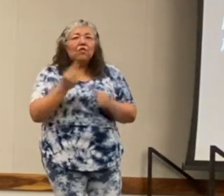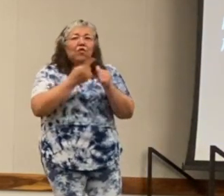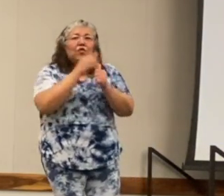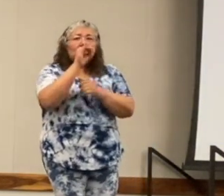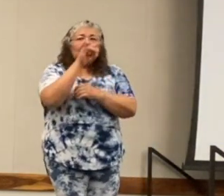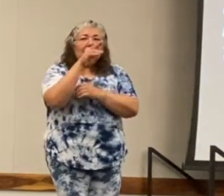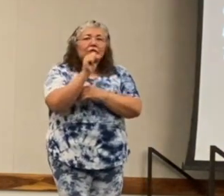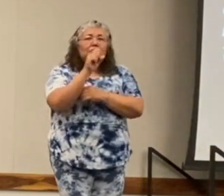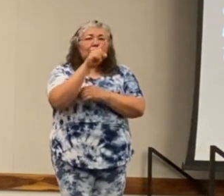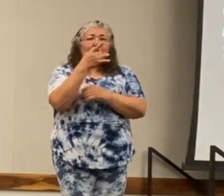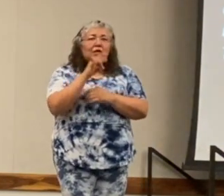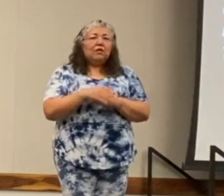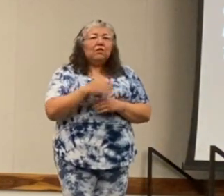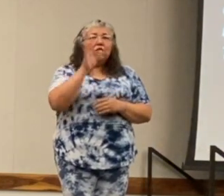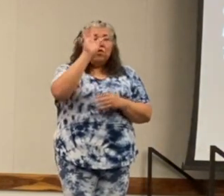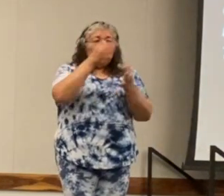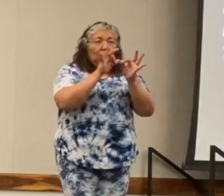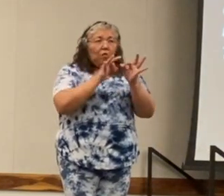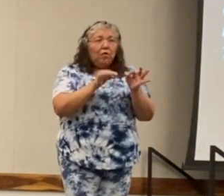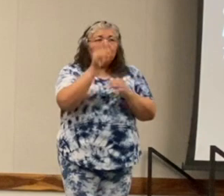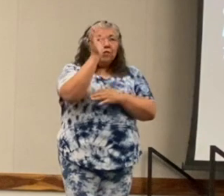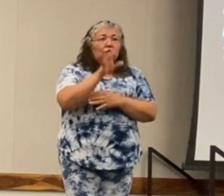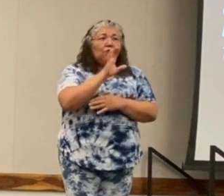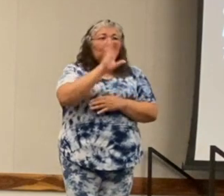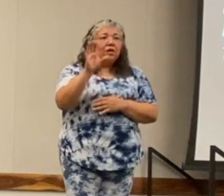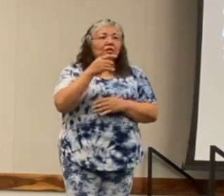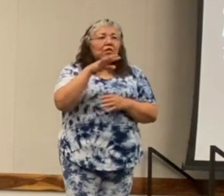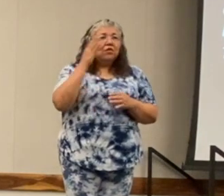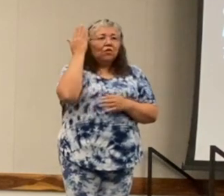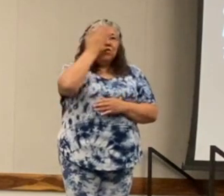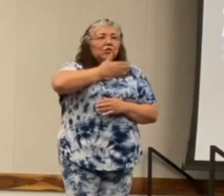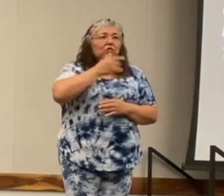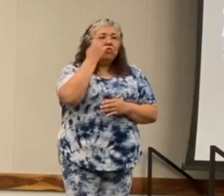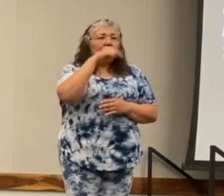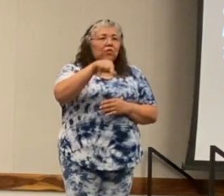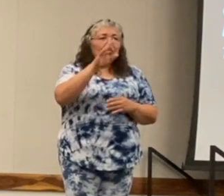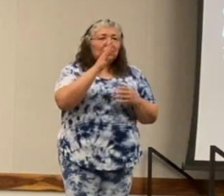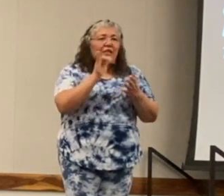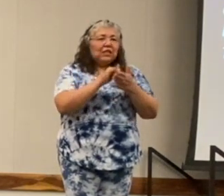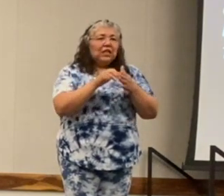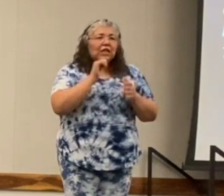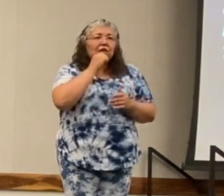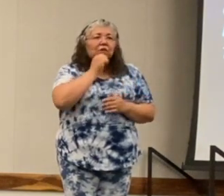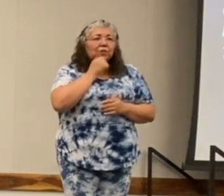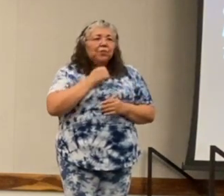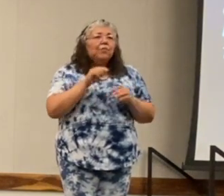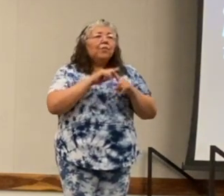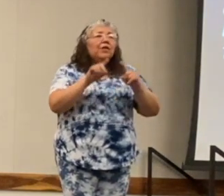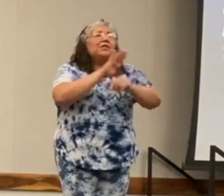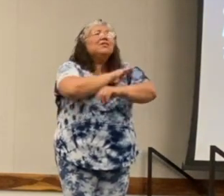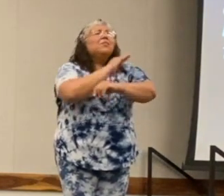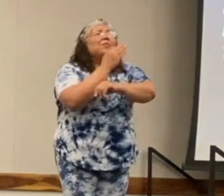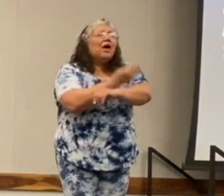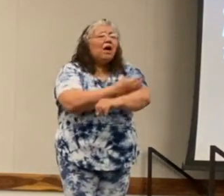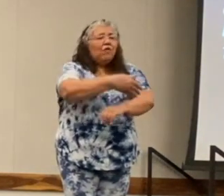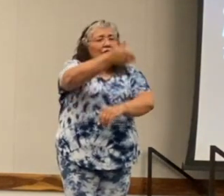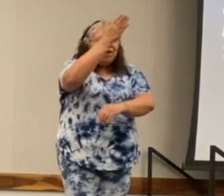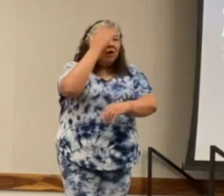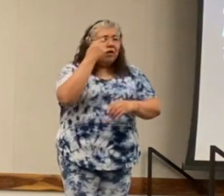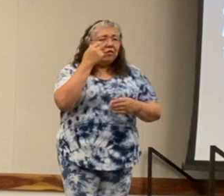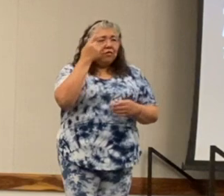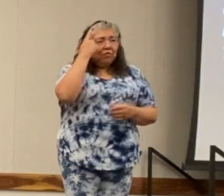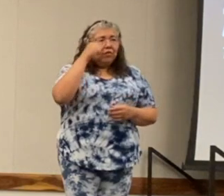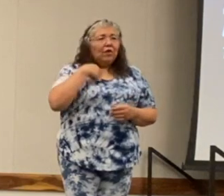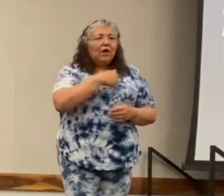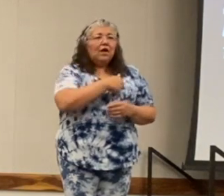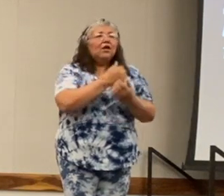1 Corinthians 1:18, "For the word of the cross is foolishness to those who are perishing, but it is the power of God to us who